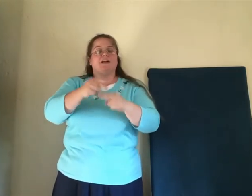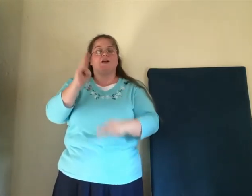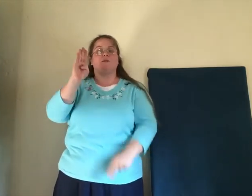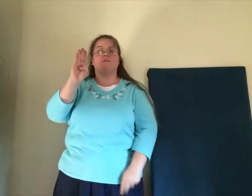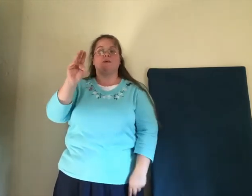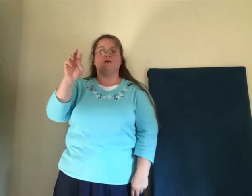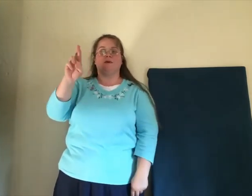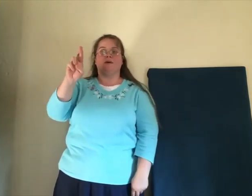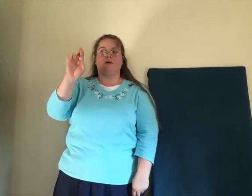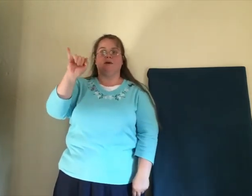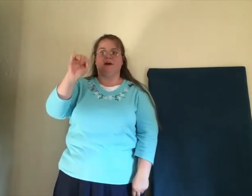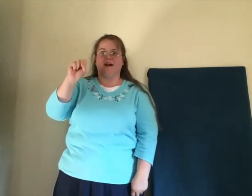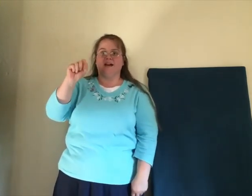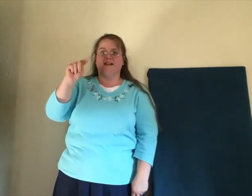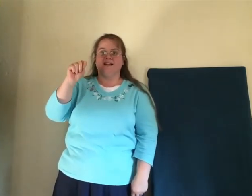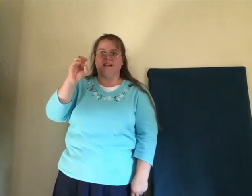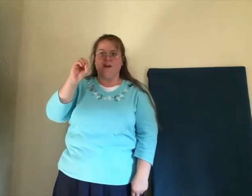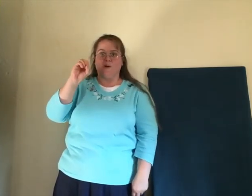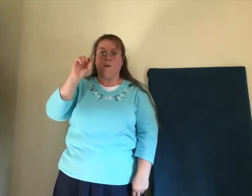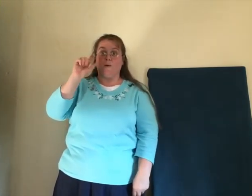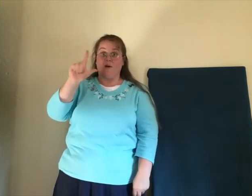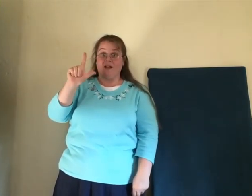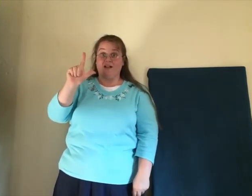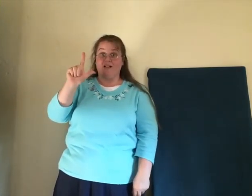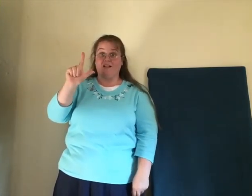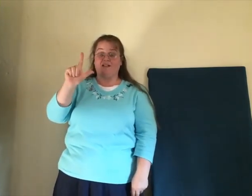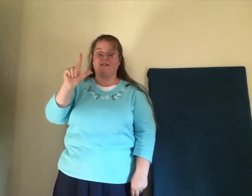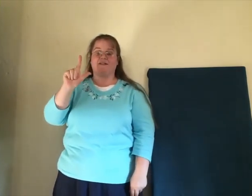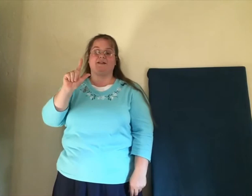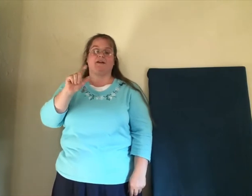He lived in a town that was called Bristol, England.